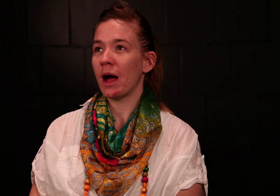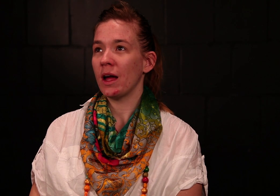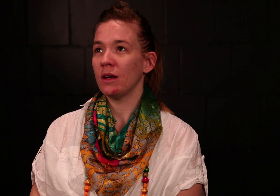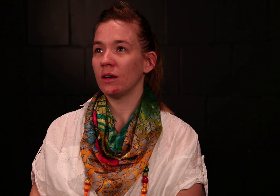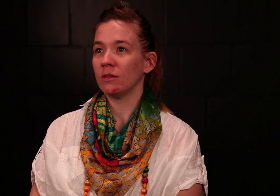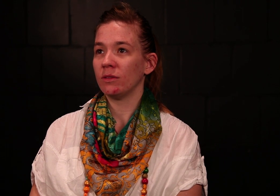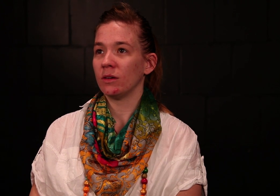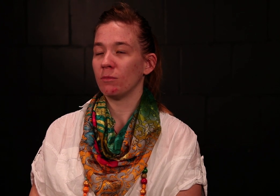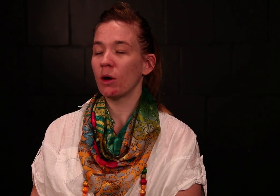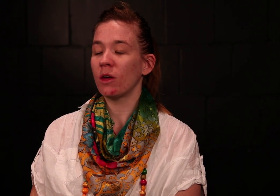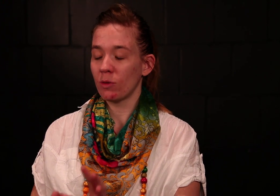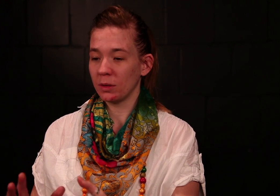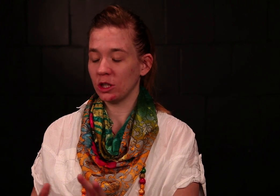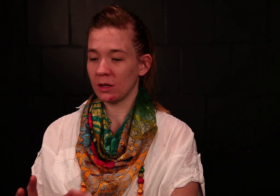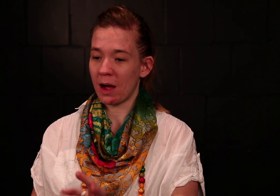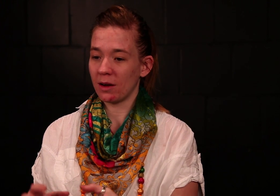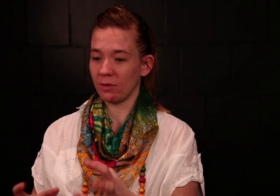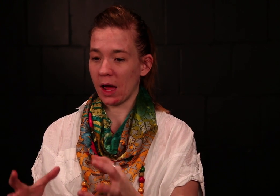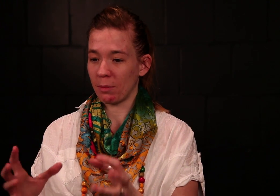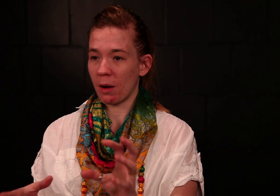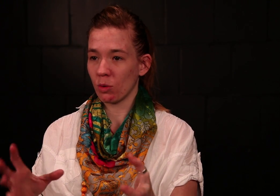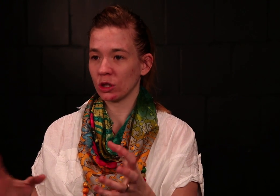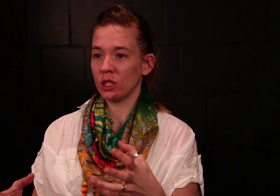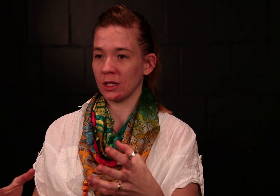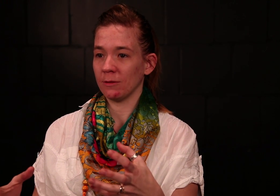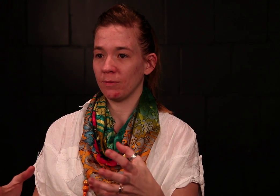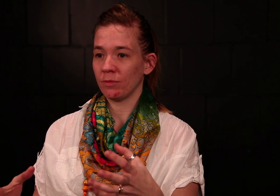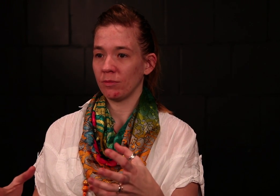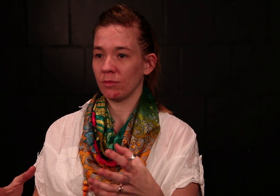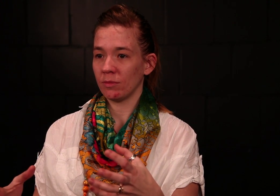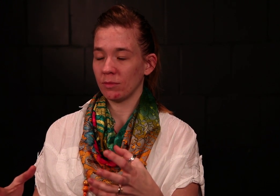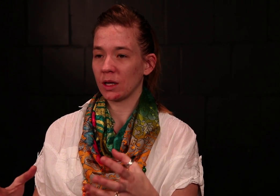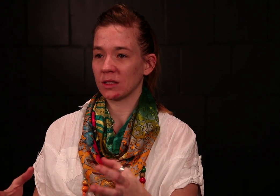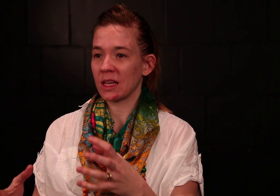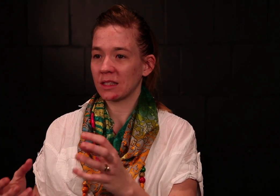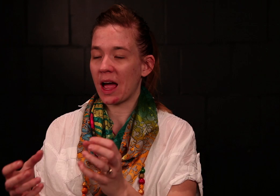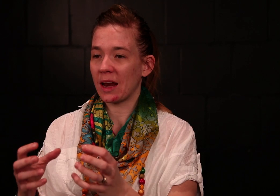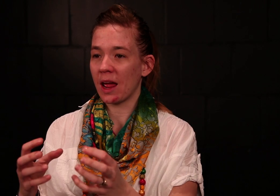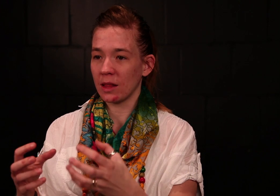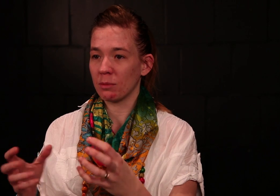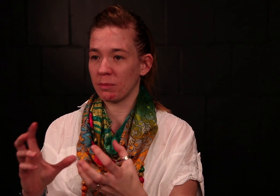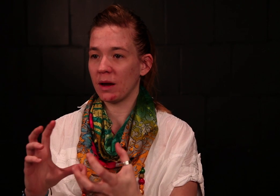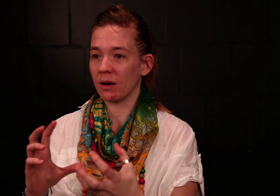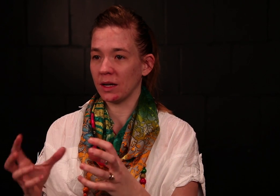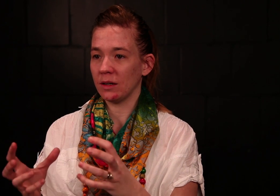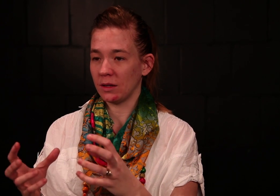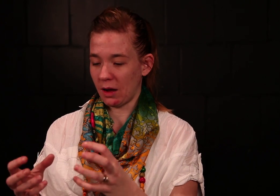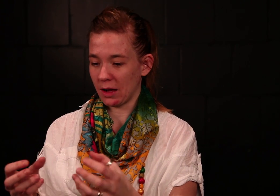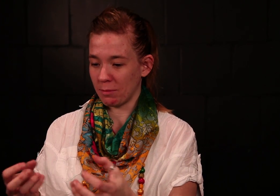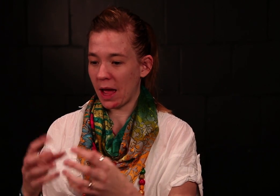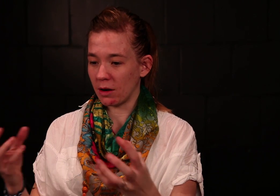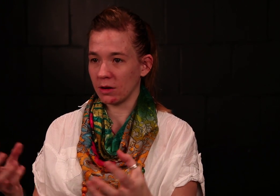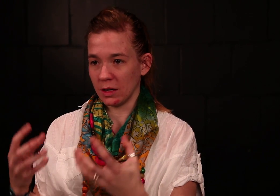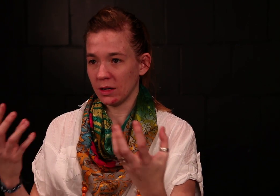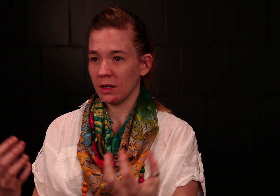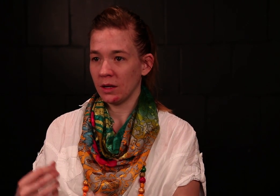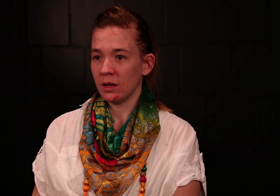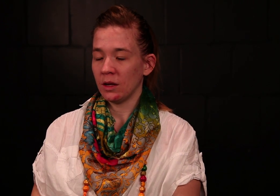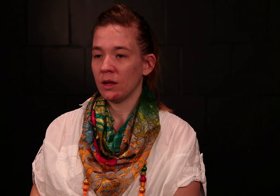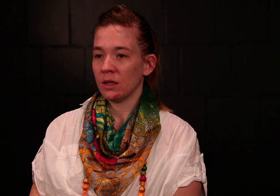mind of, both of them put you in the mind of like popcorn chicken, because that's kind of how they prepare it, like battered and